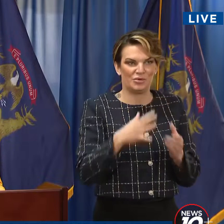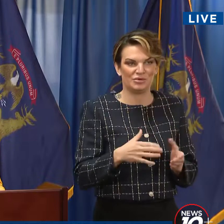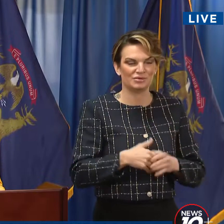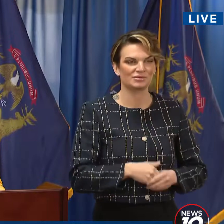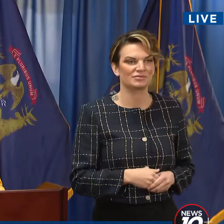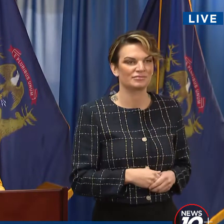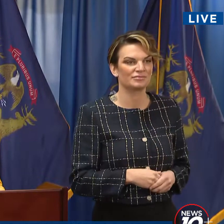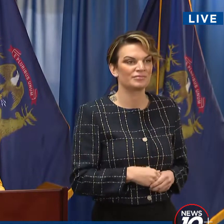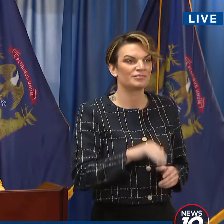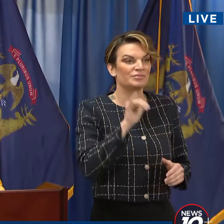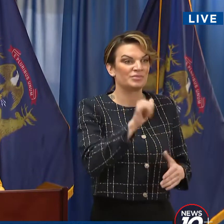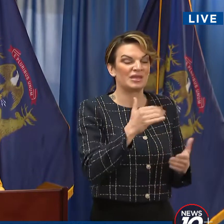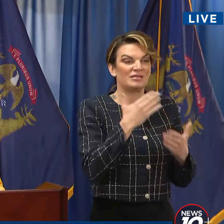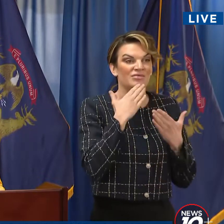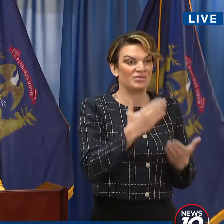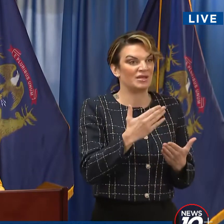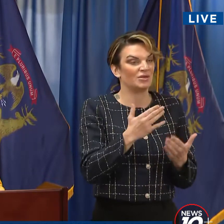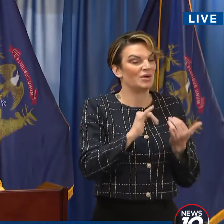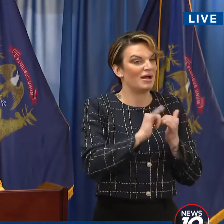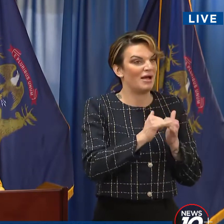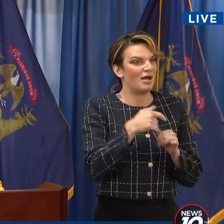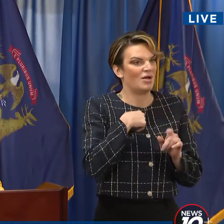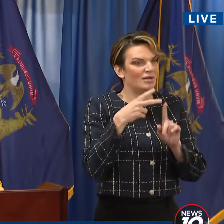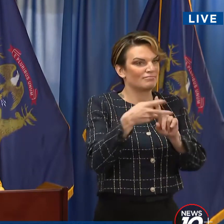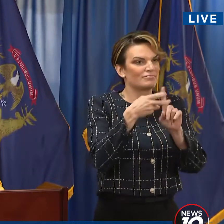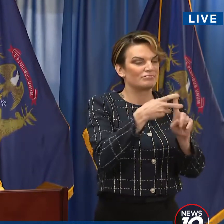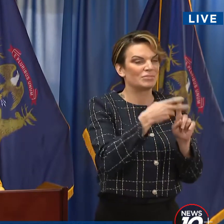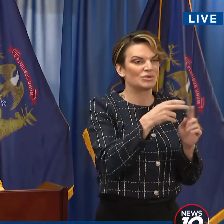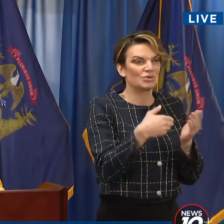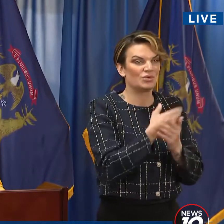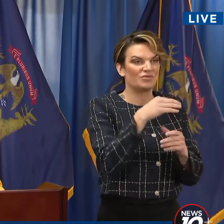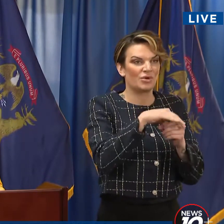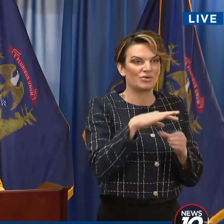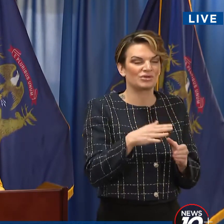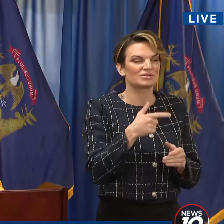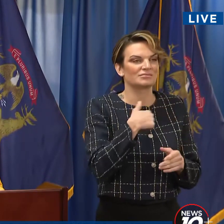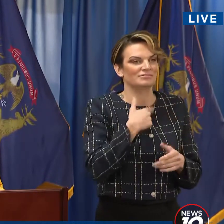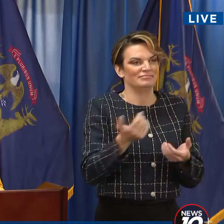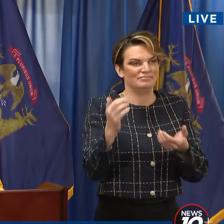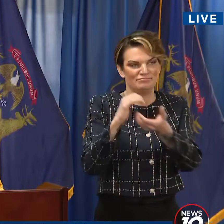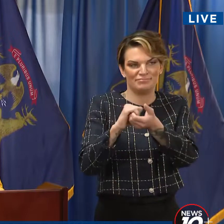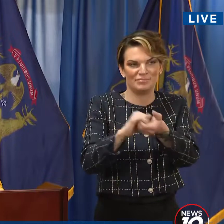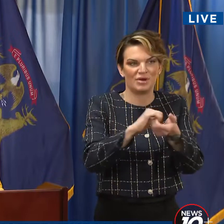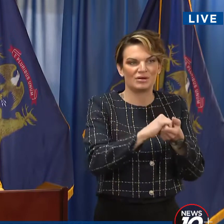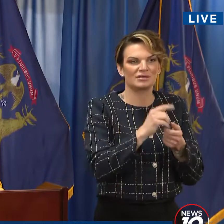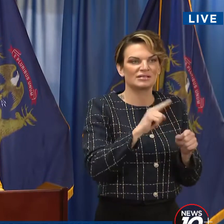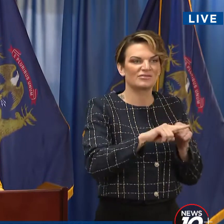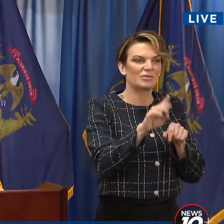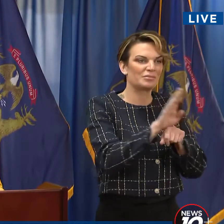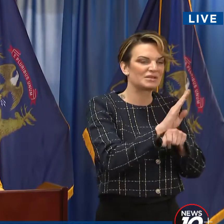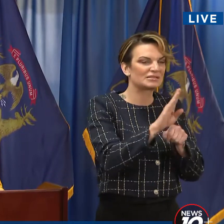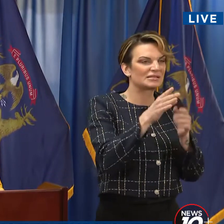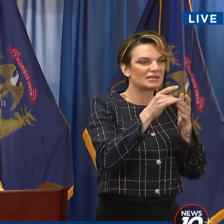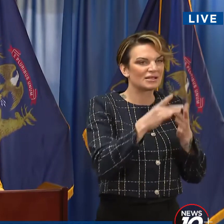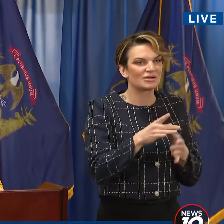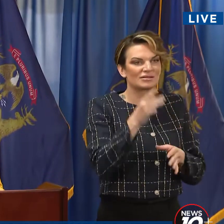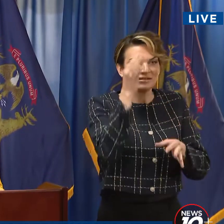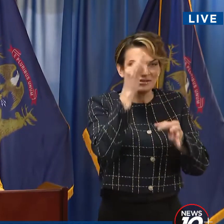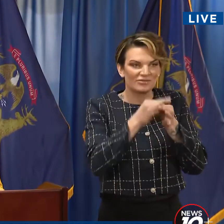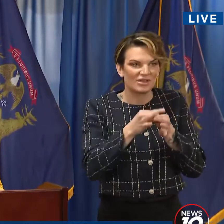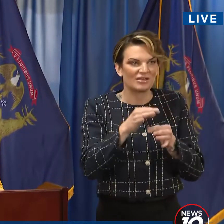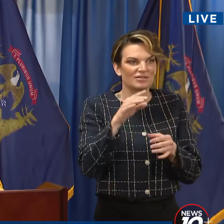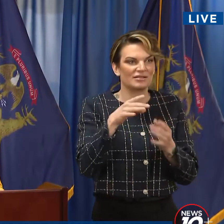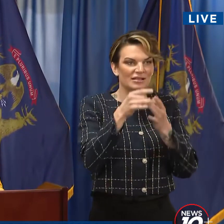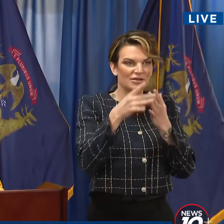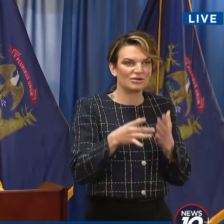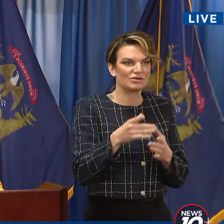numbers were the result of voter education efforts and programs we implemented along with partners in the business community, the faith community, and many others